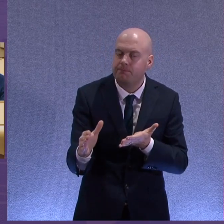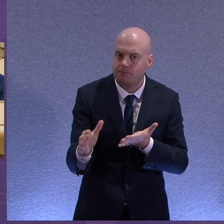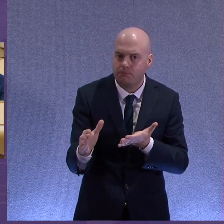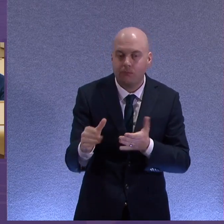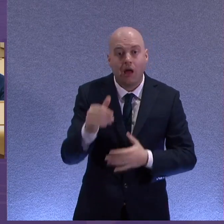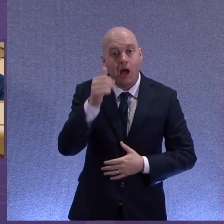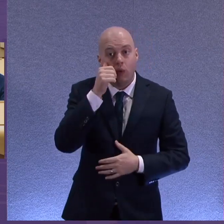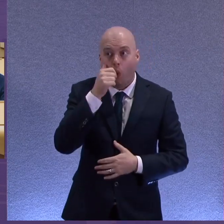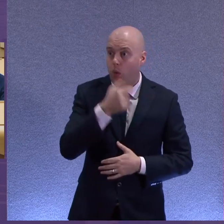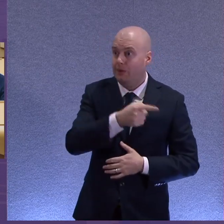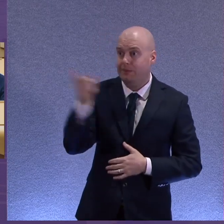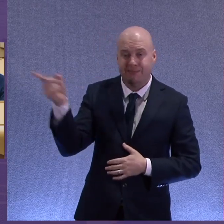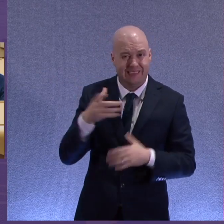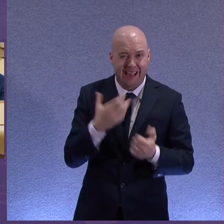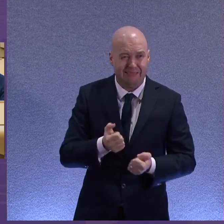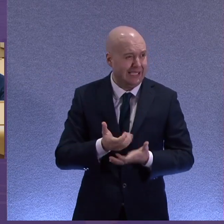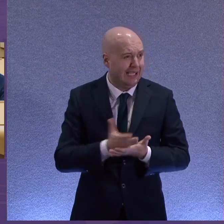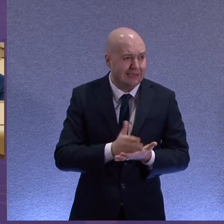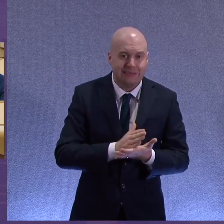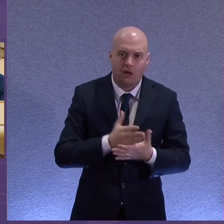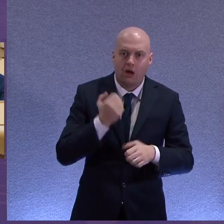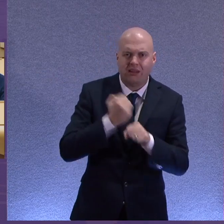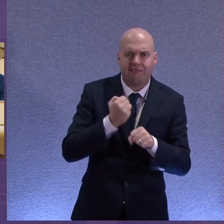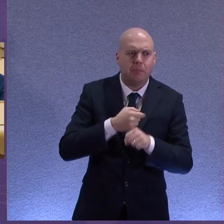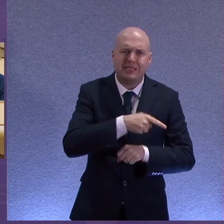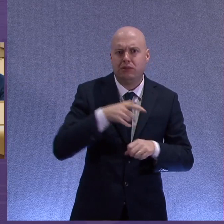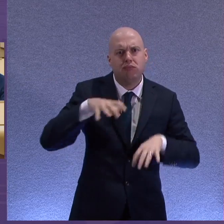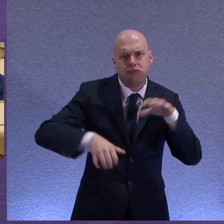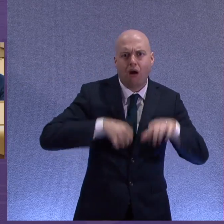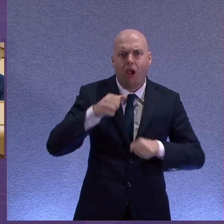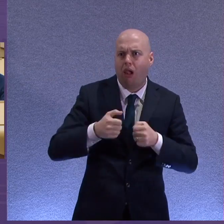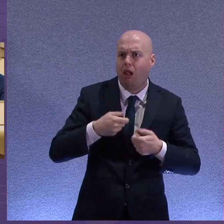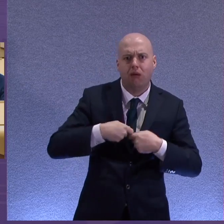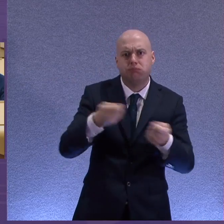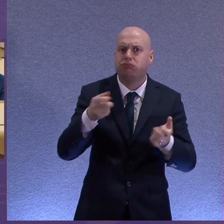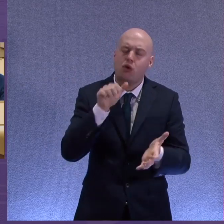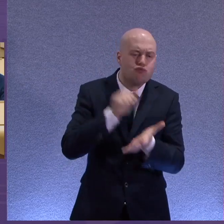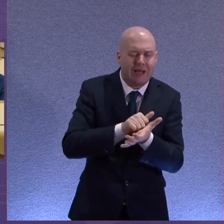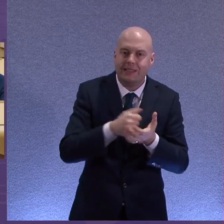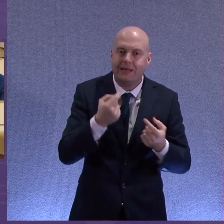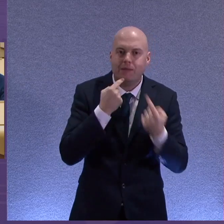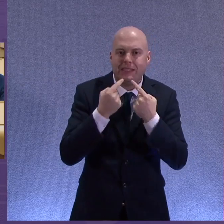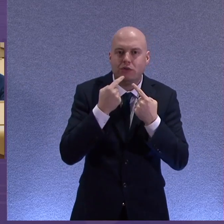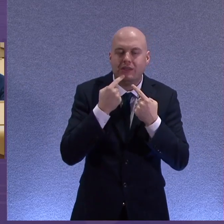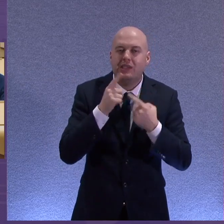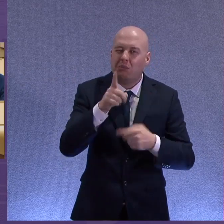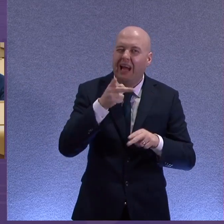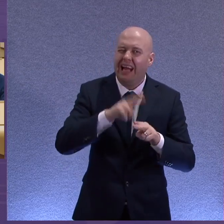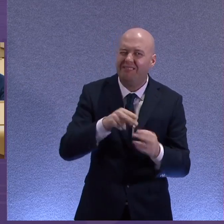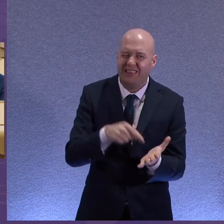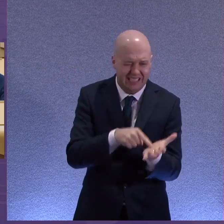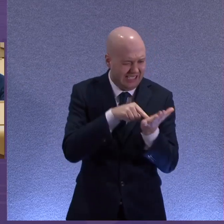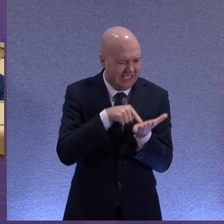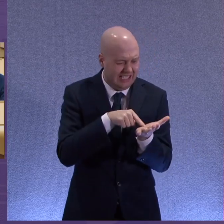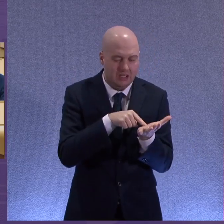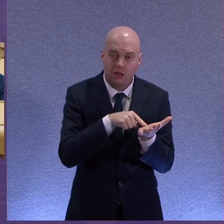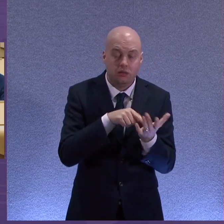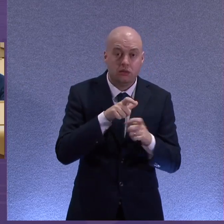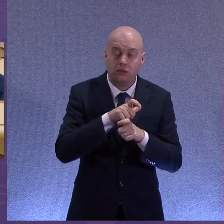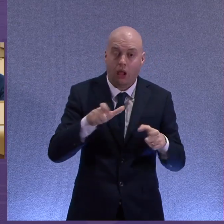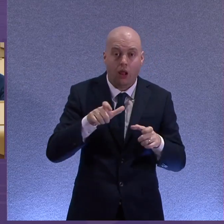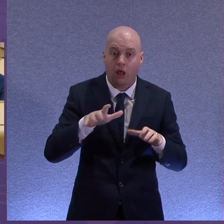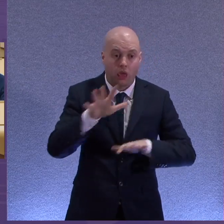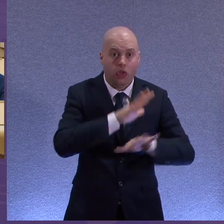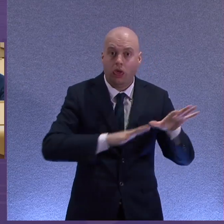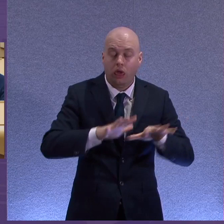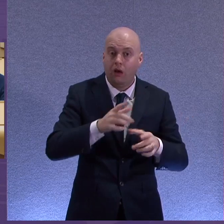both governments are responding to evolving events, but any confusion in messaging is naturally unhelpful and is a source of many inquiries which could be